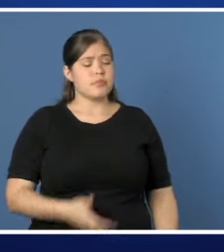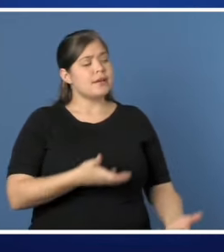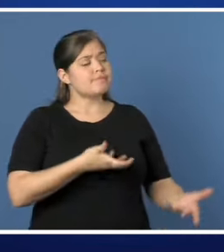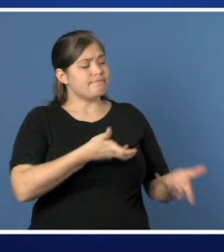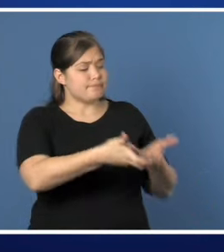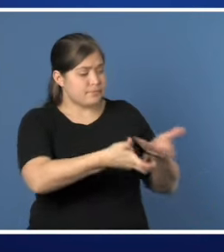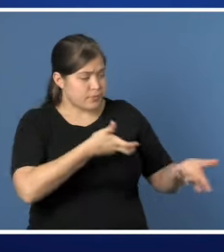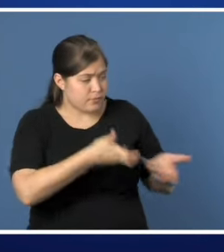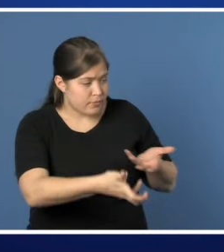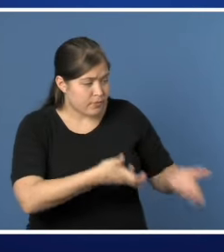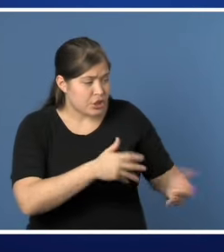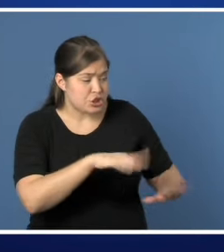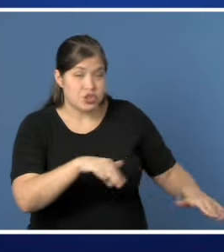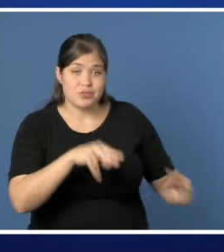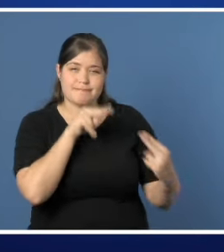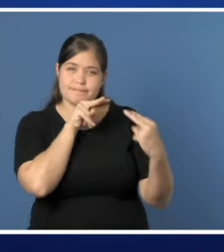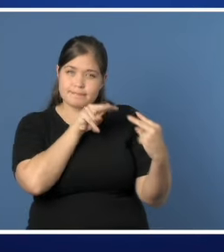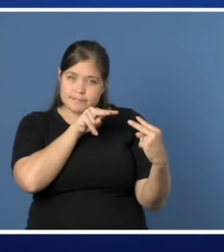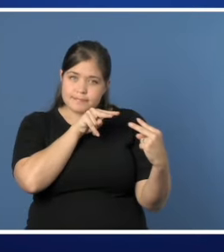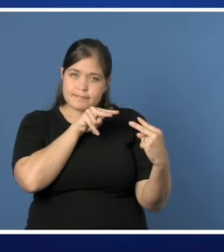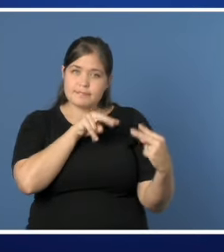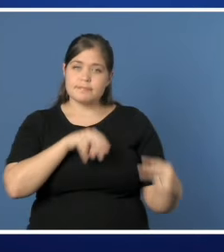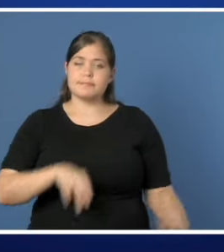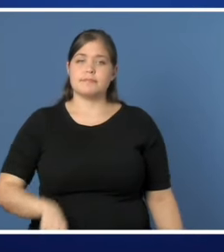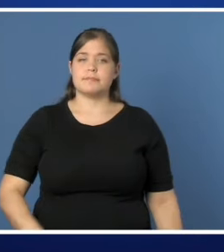Talk to your children at eye level